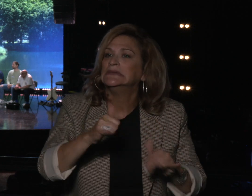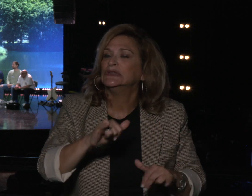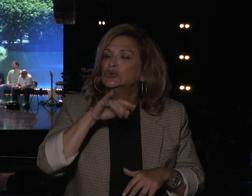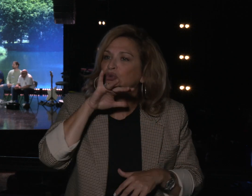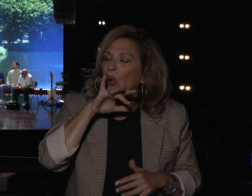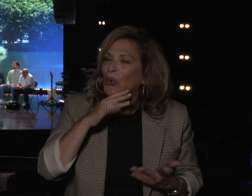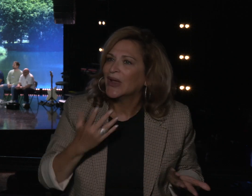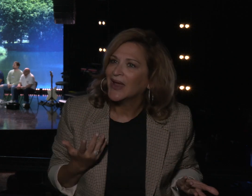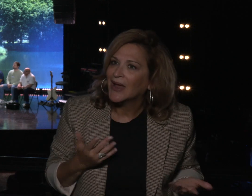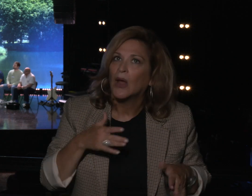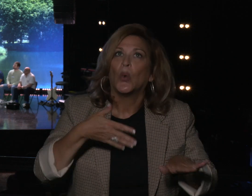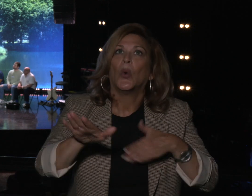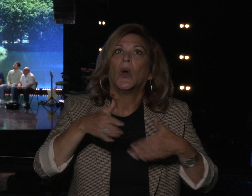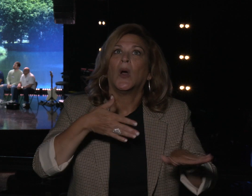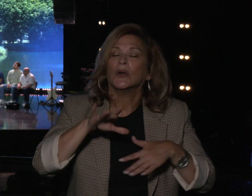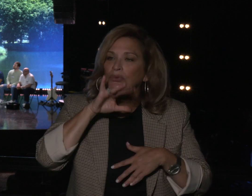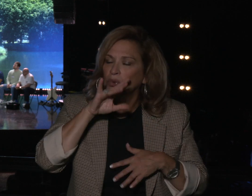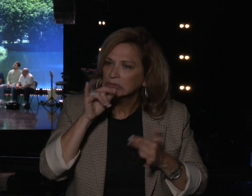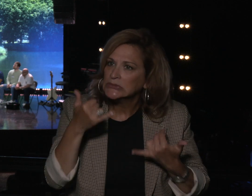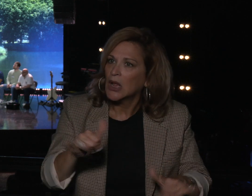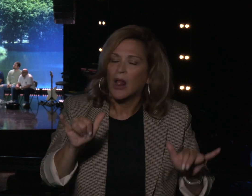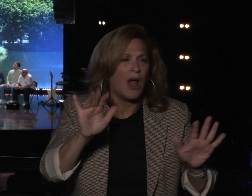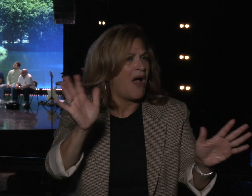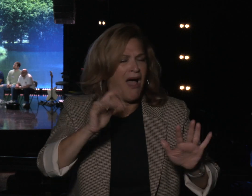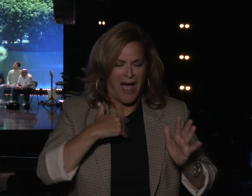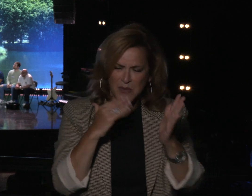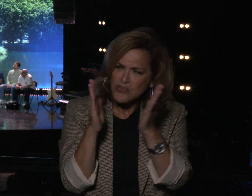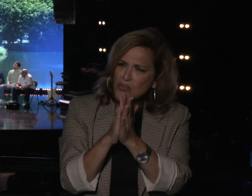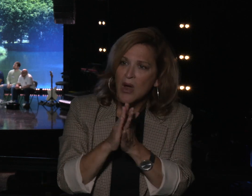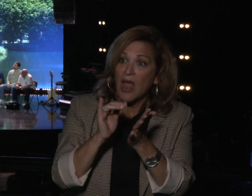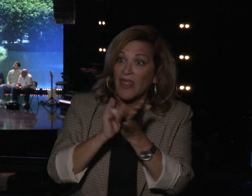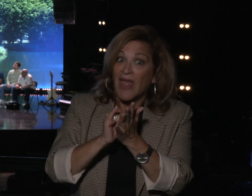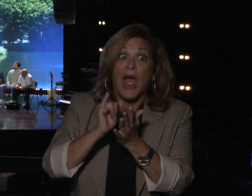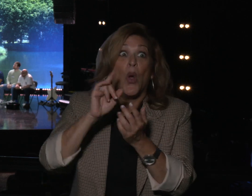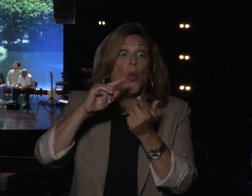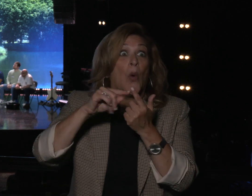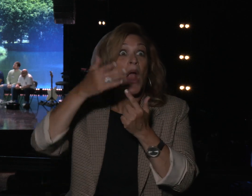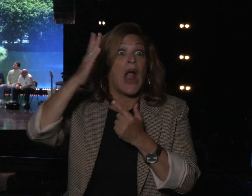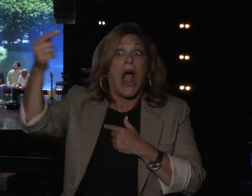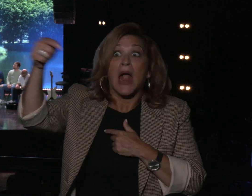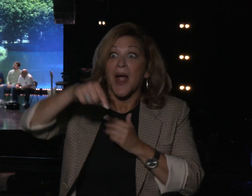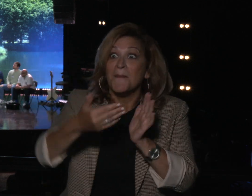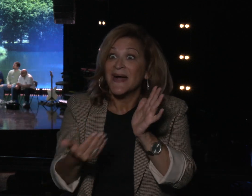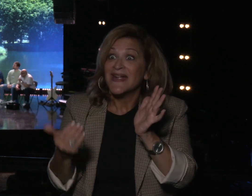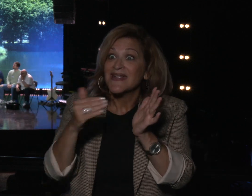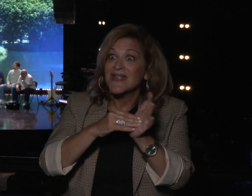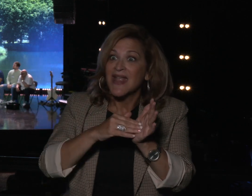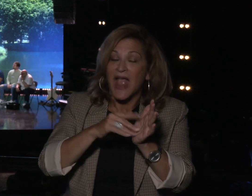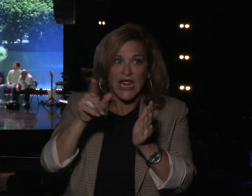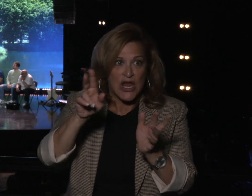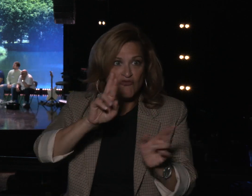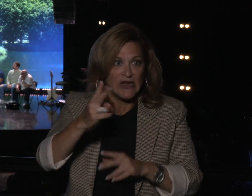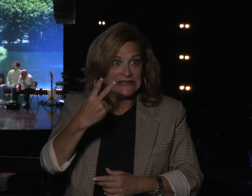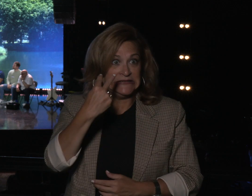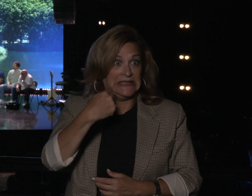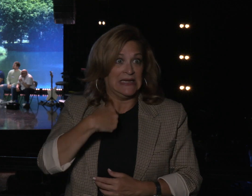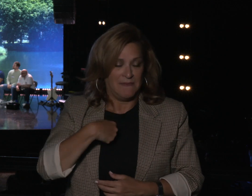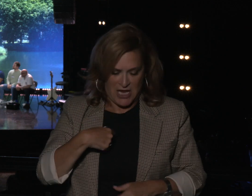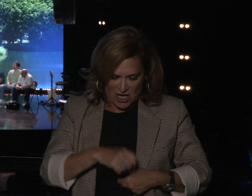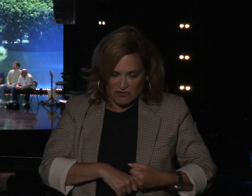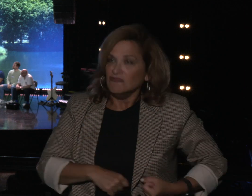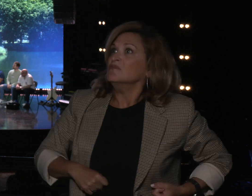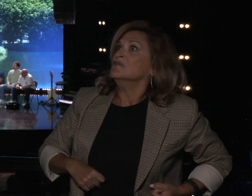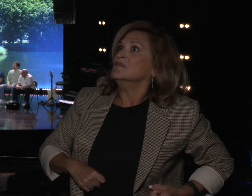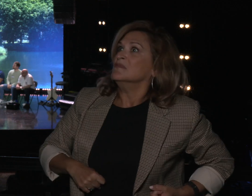And so I need people in my life. I pray to God that when God comes back, not only does He find me with a towel in my hand, but I'm also